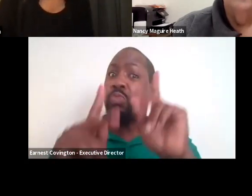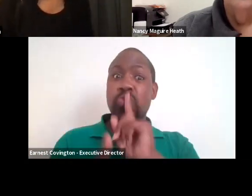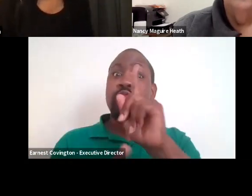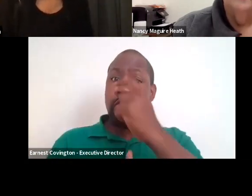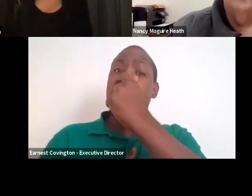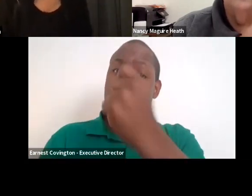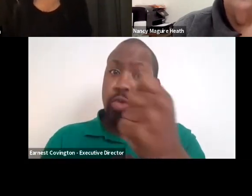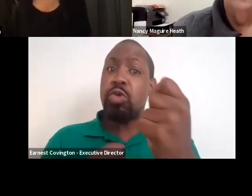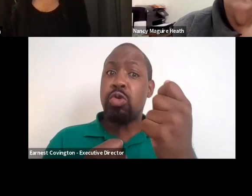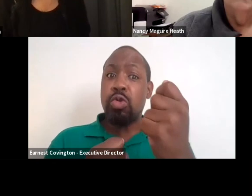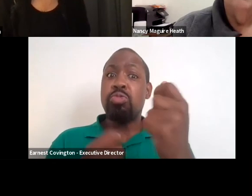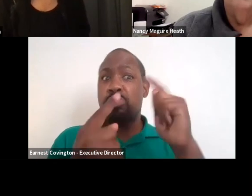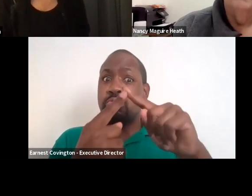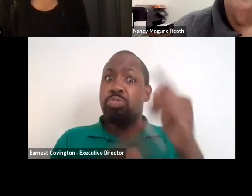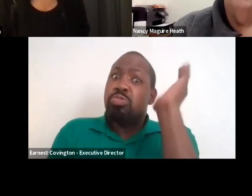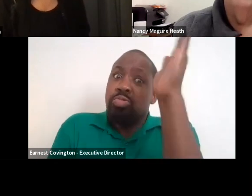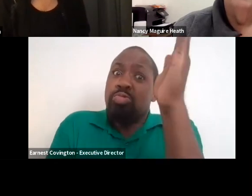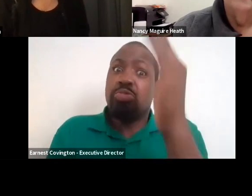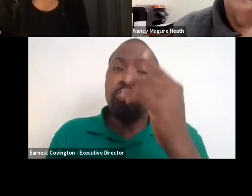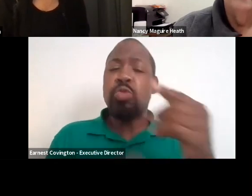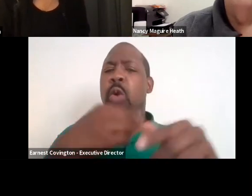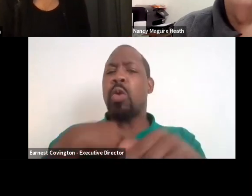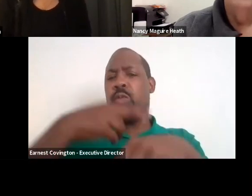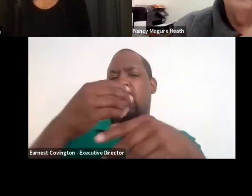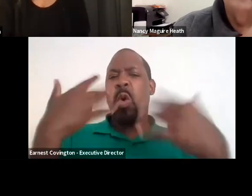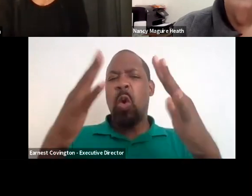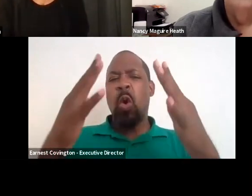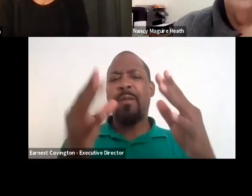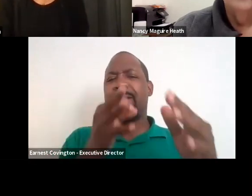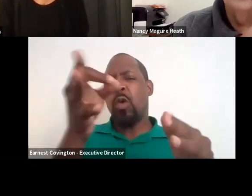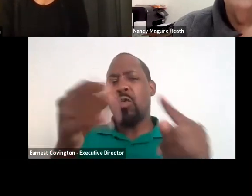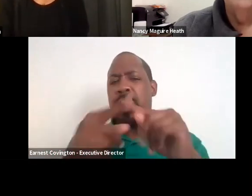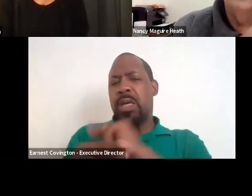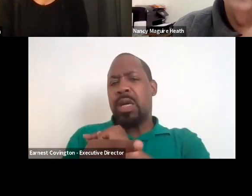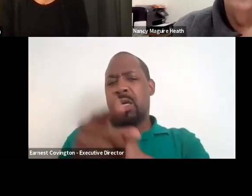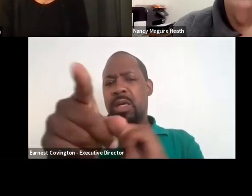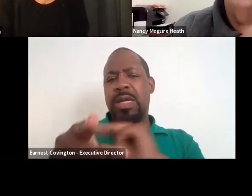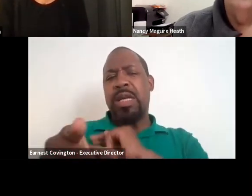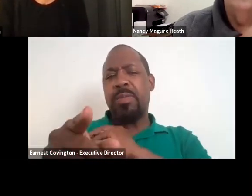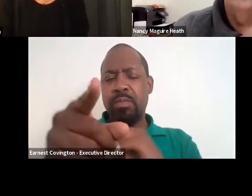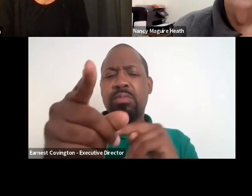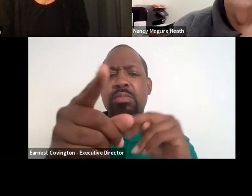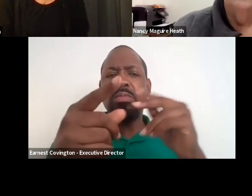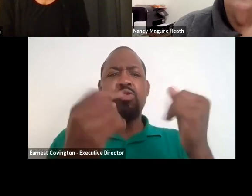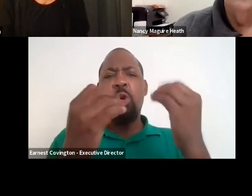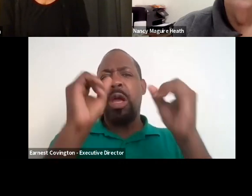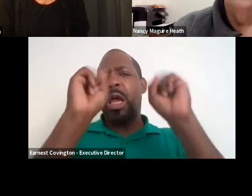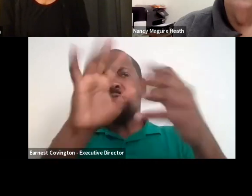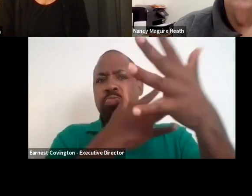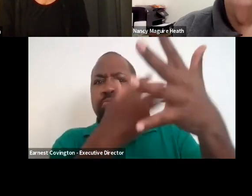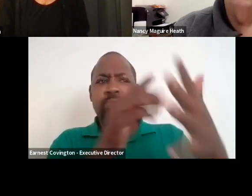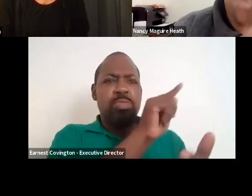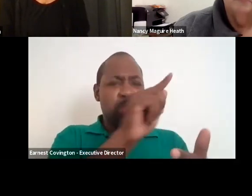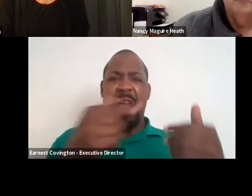their states. A lot of people have responded and have shown interest. They would like to speak to us. And so I'm going to send that on